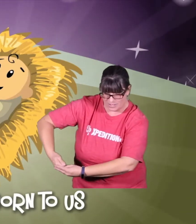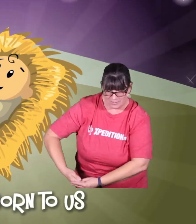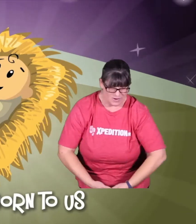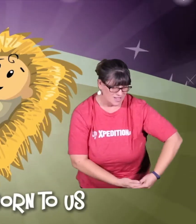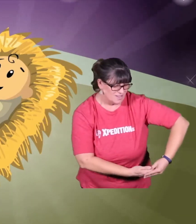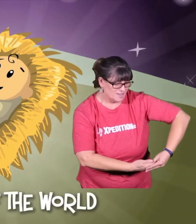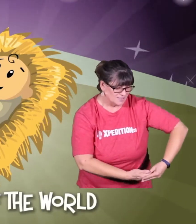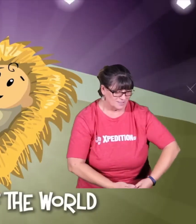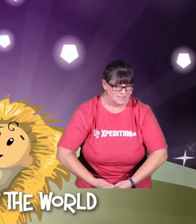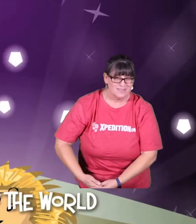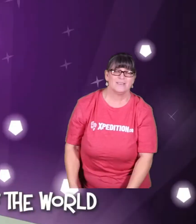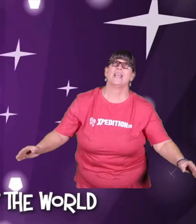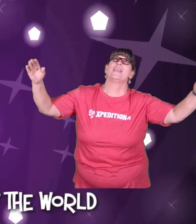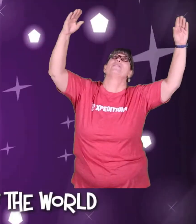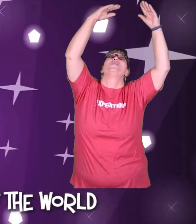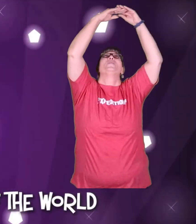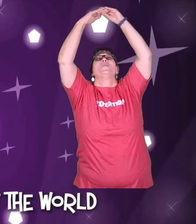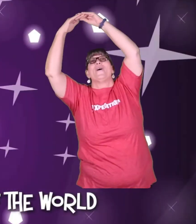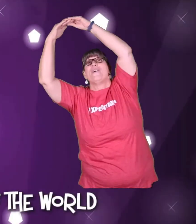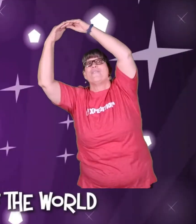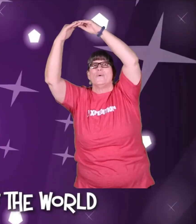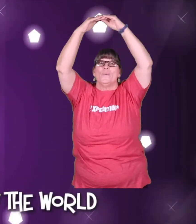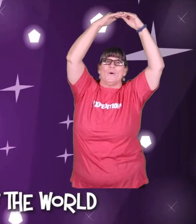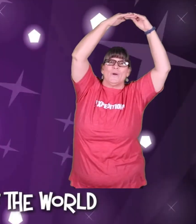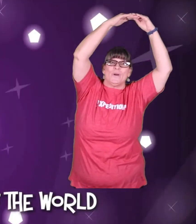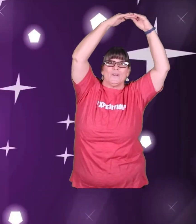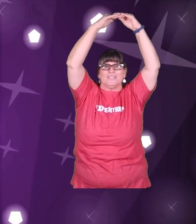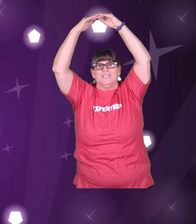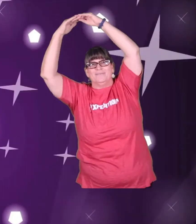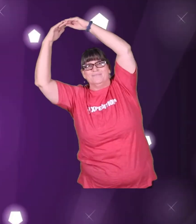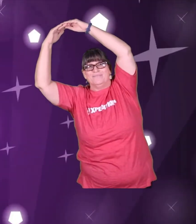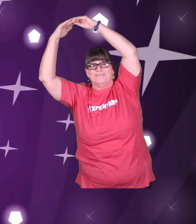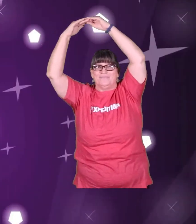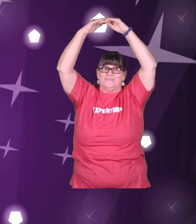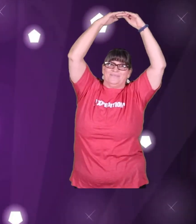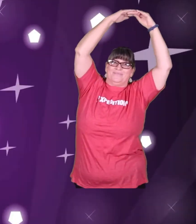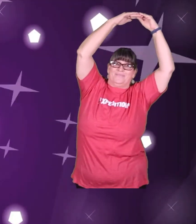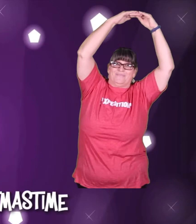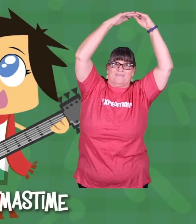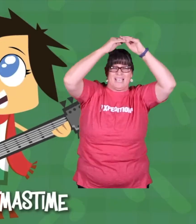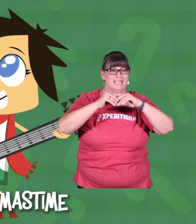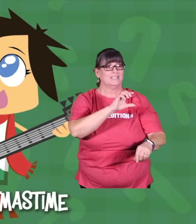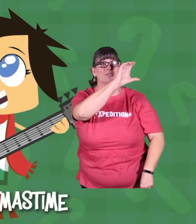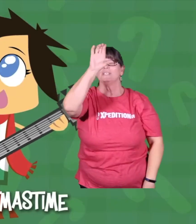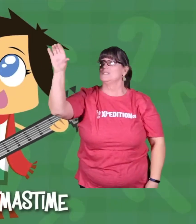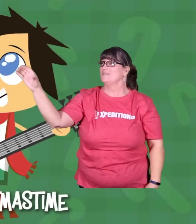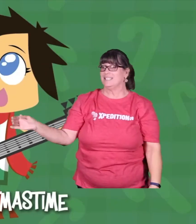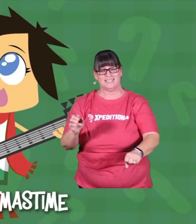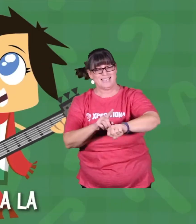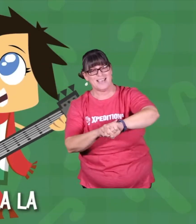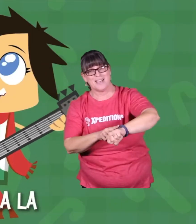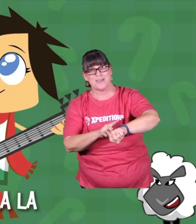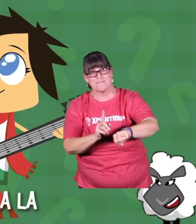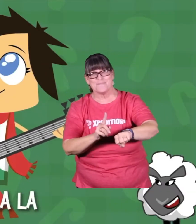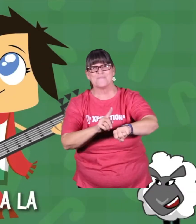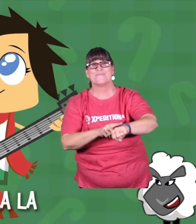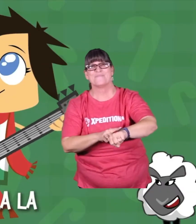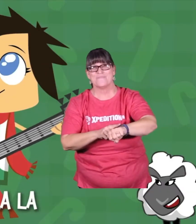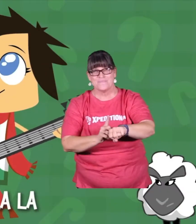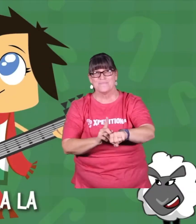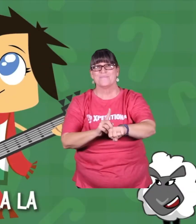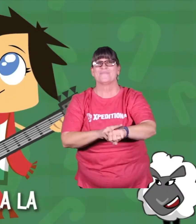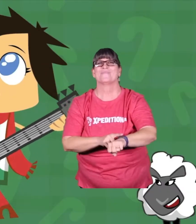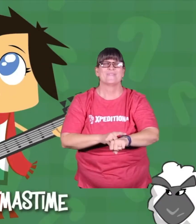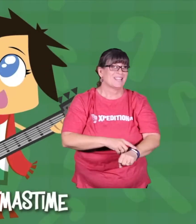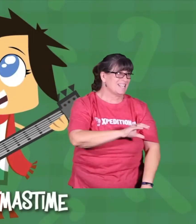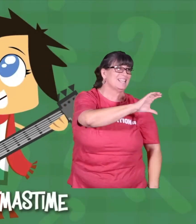born for us The Savior of the world It's Christmas time Ha,